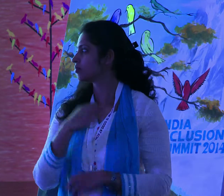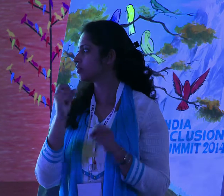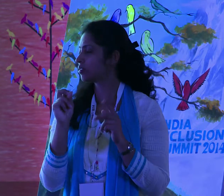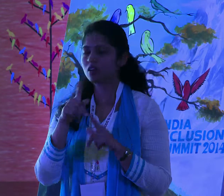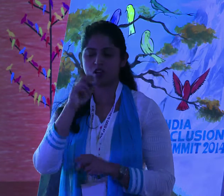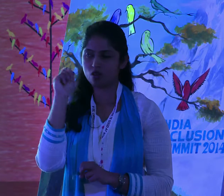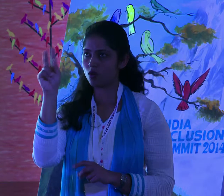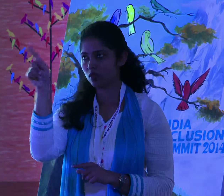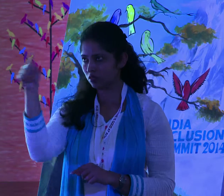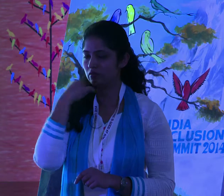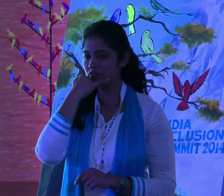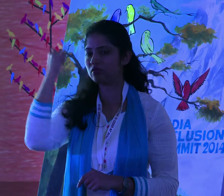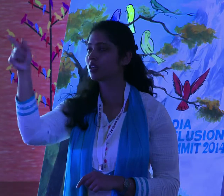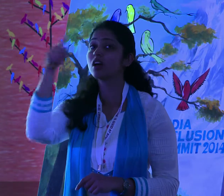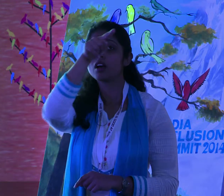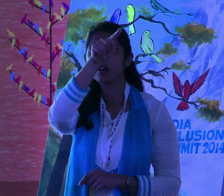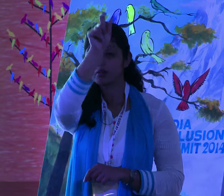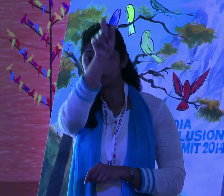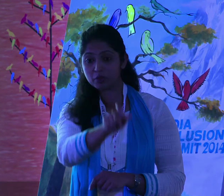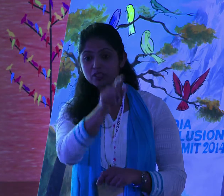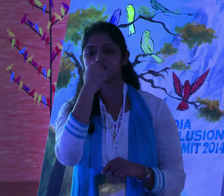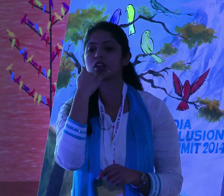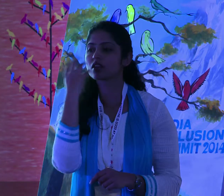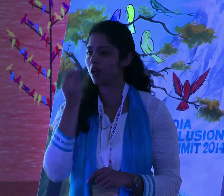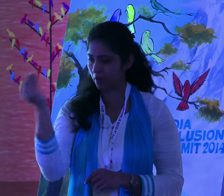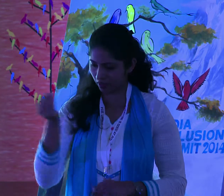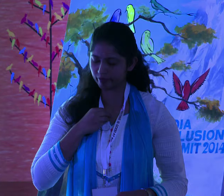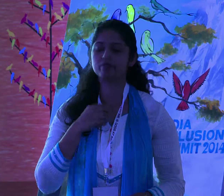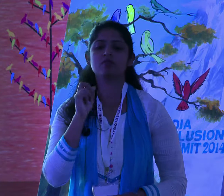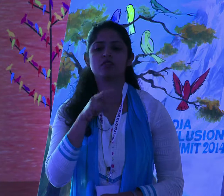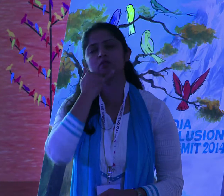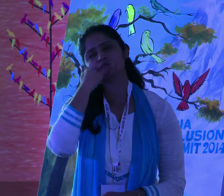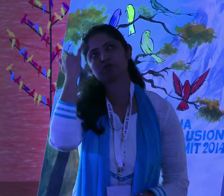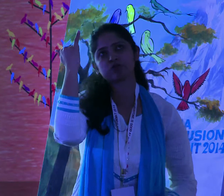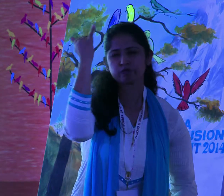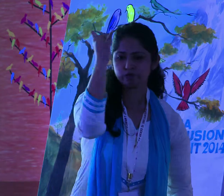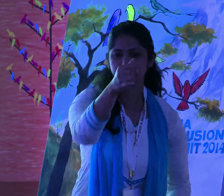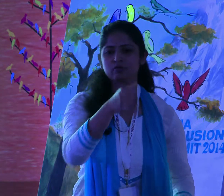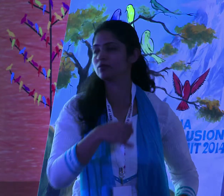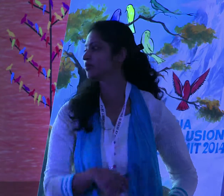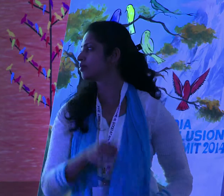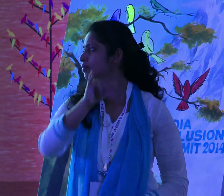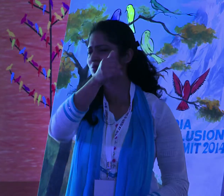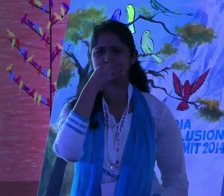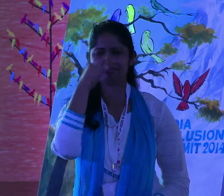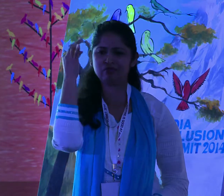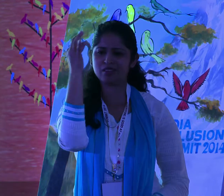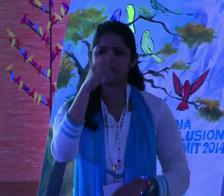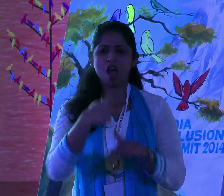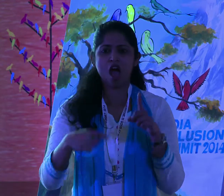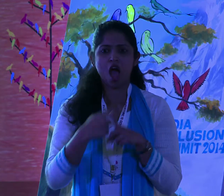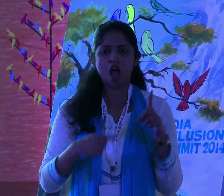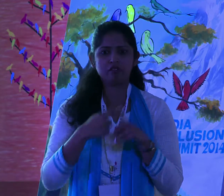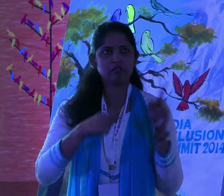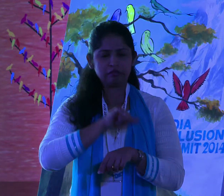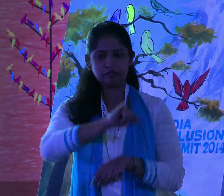me the number of that boy. I got the number of that boy and I rang him up, and after around half an